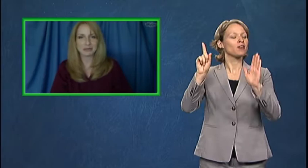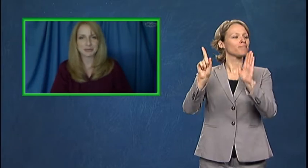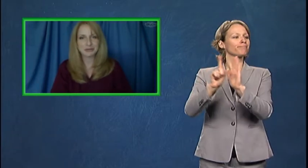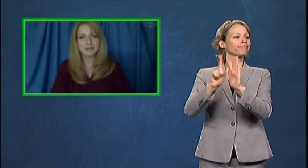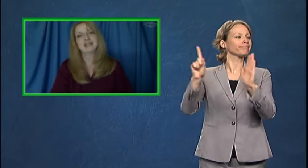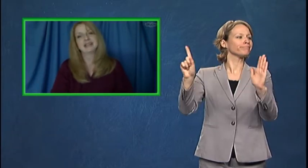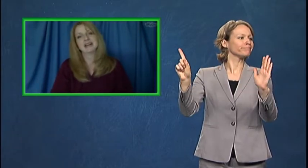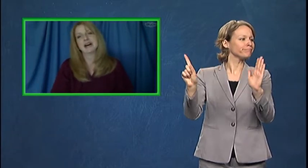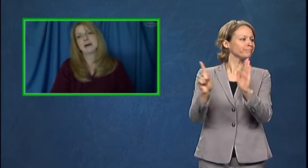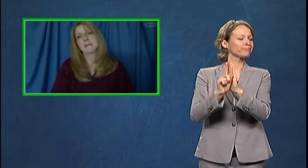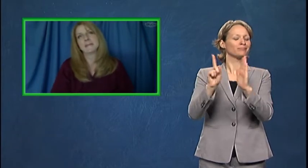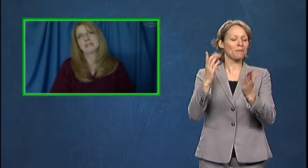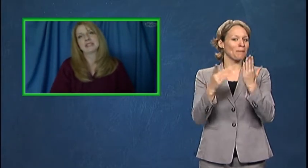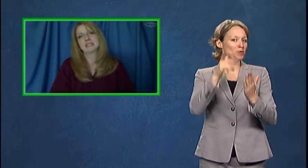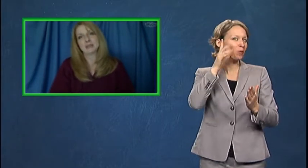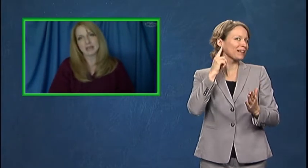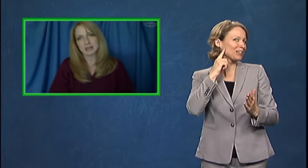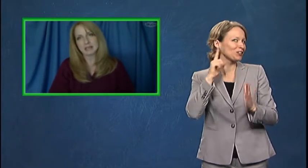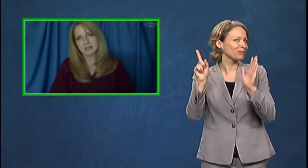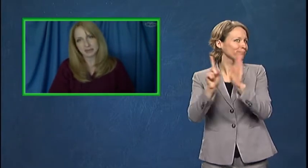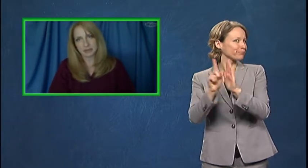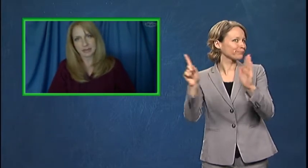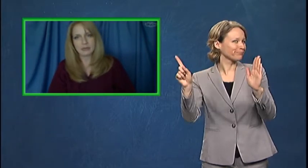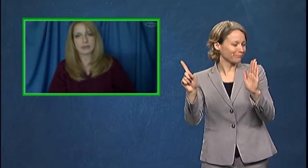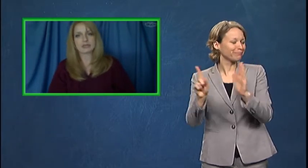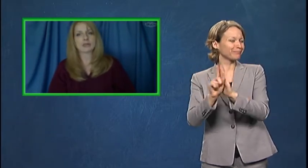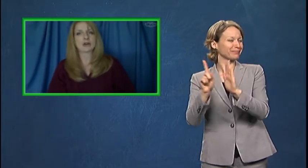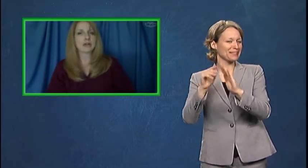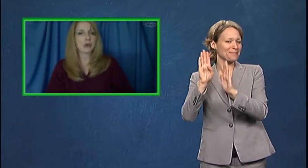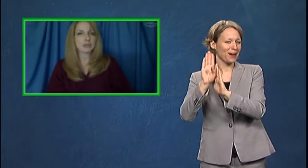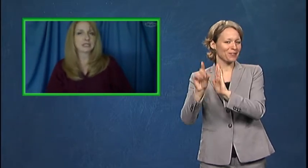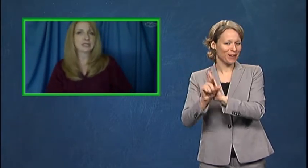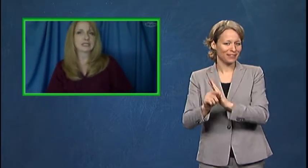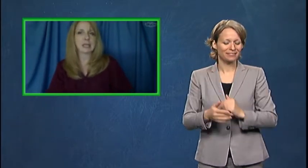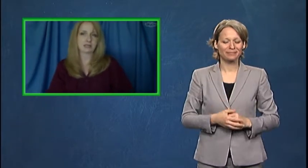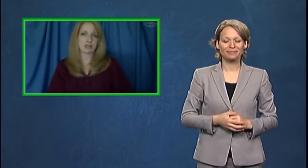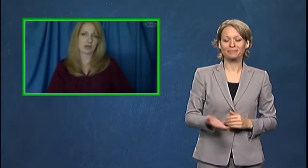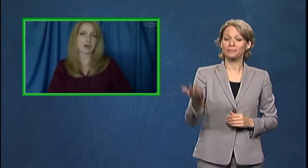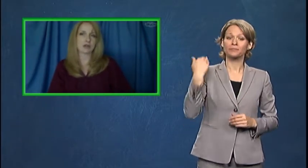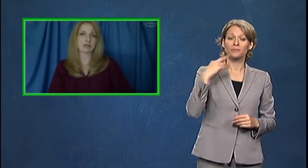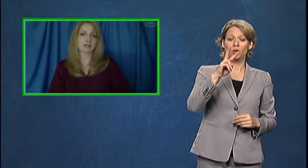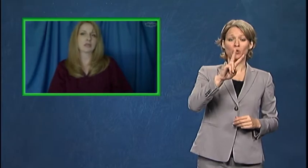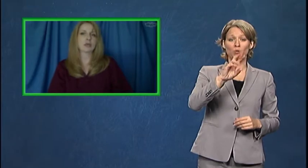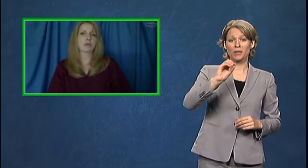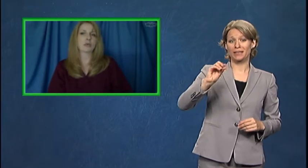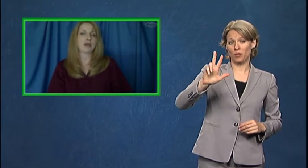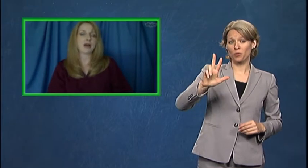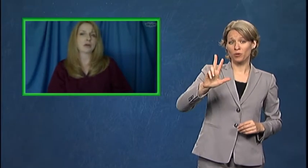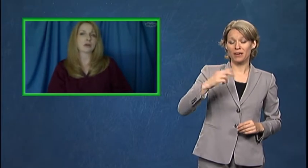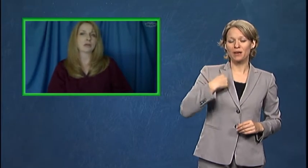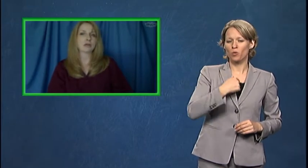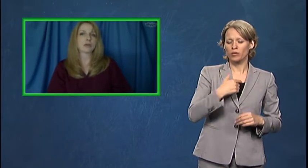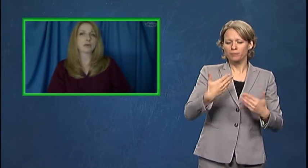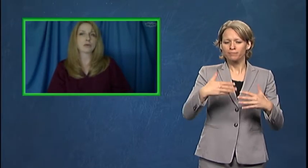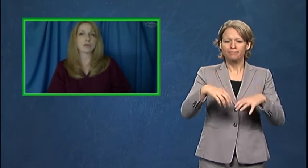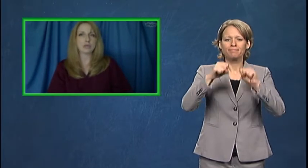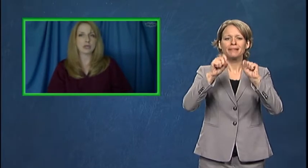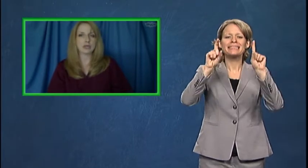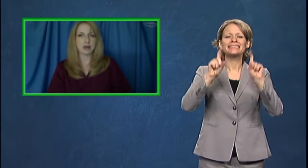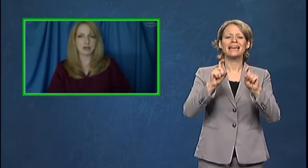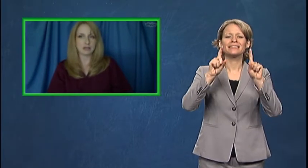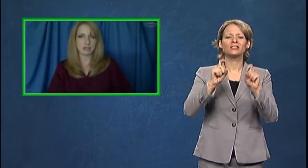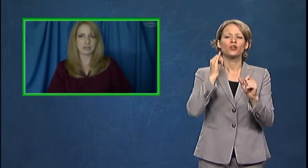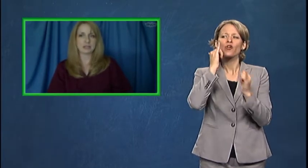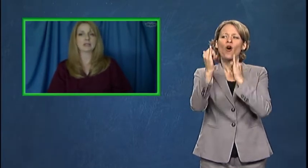hour. So in 2003, we started hosting test calls with our local